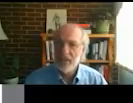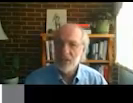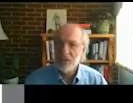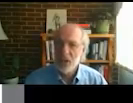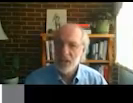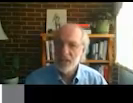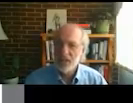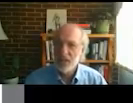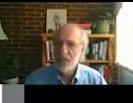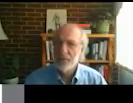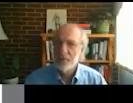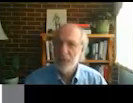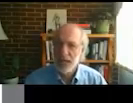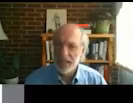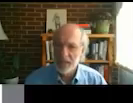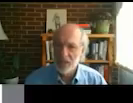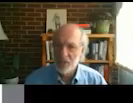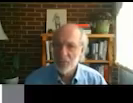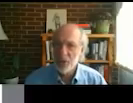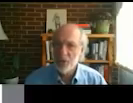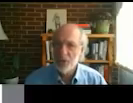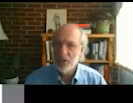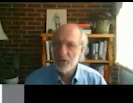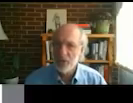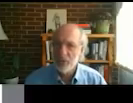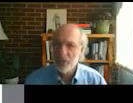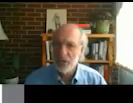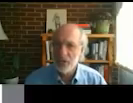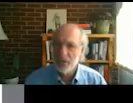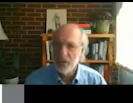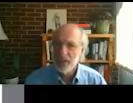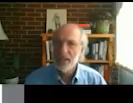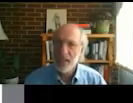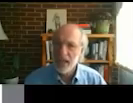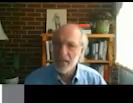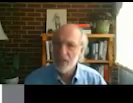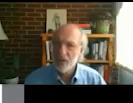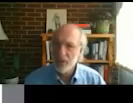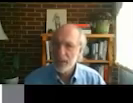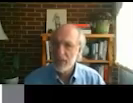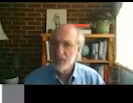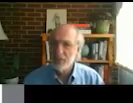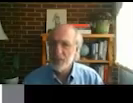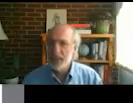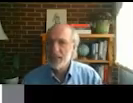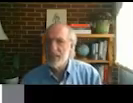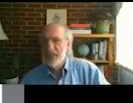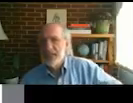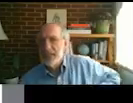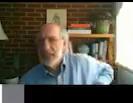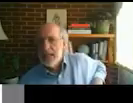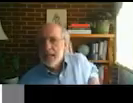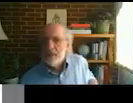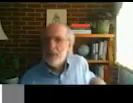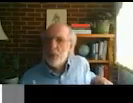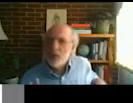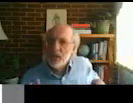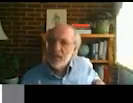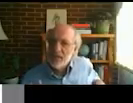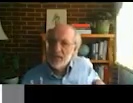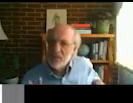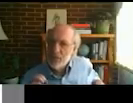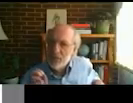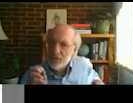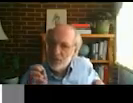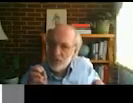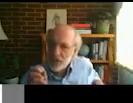to take lots of practice, both in terms of guided directive practice in a